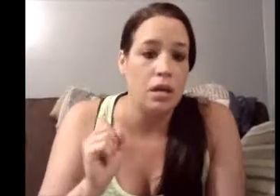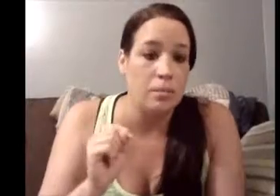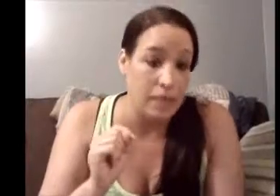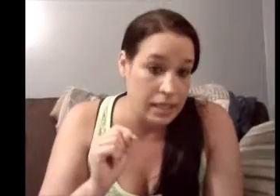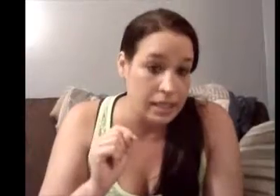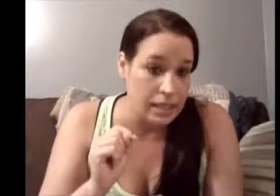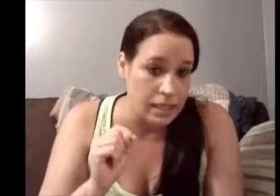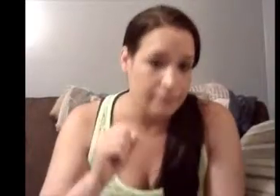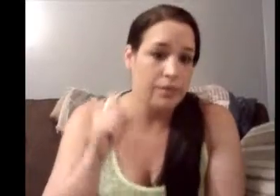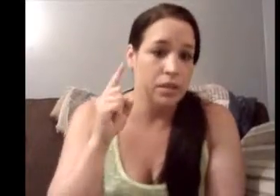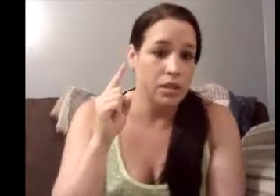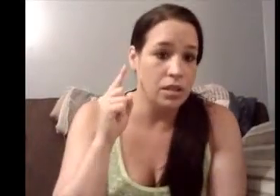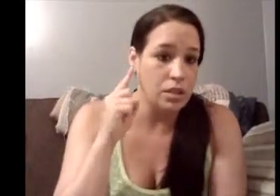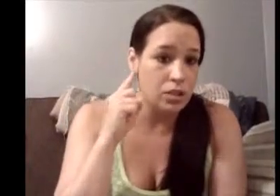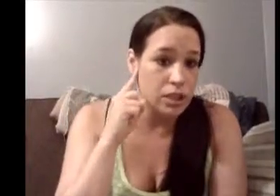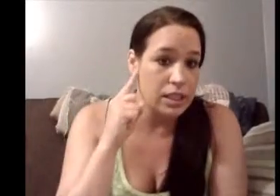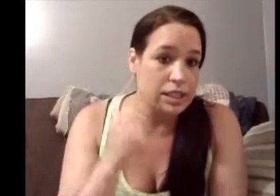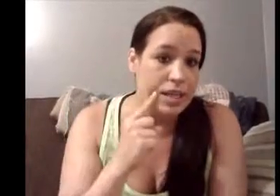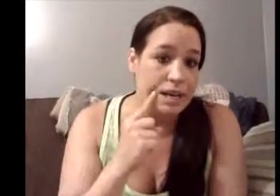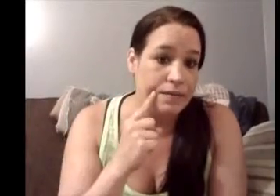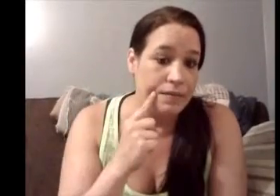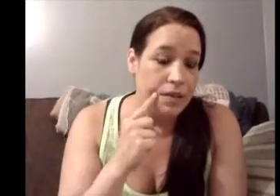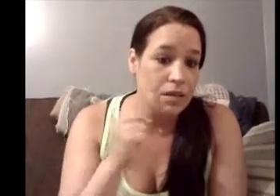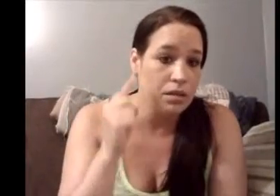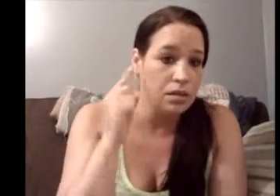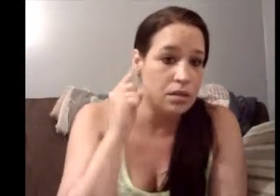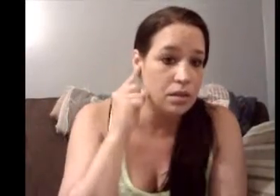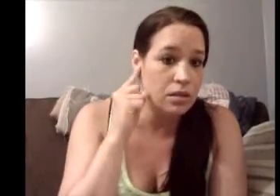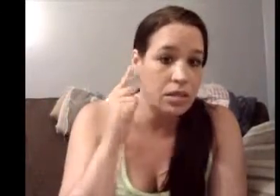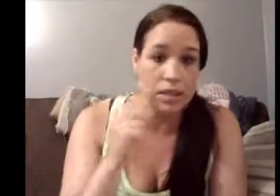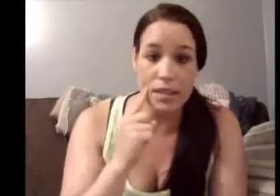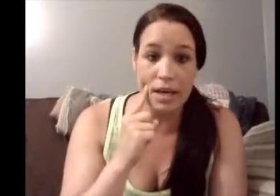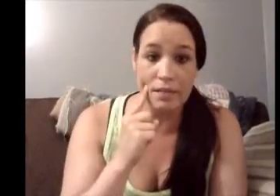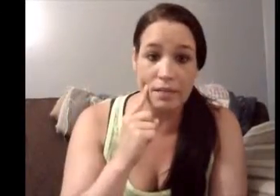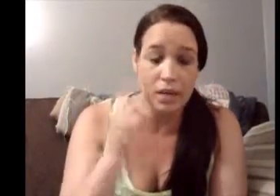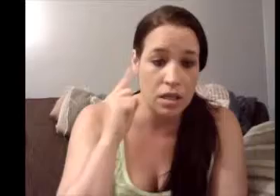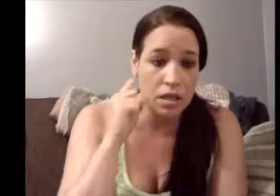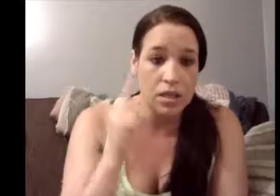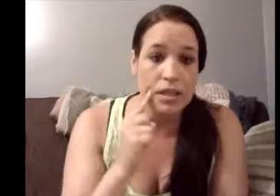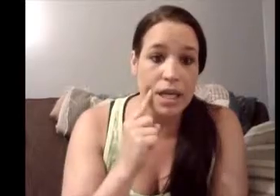My niece is deaf, so she is deaf. Deaf. Deaf.